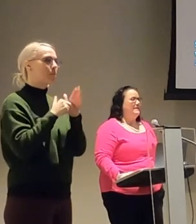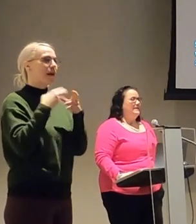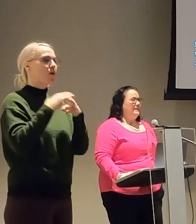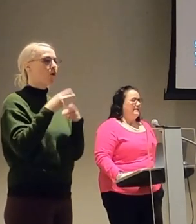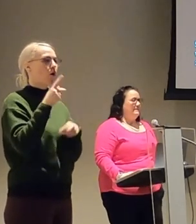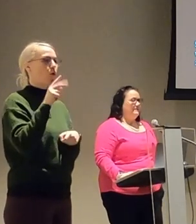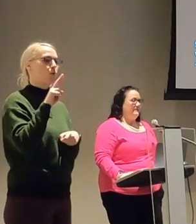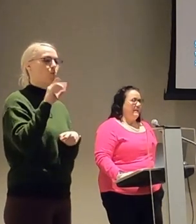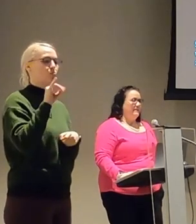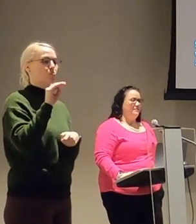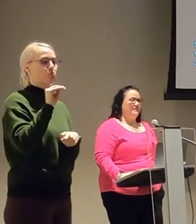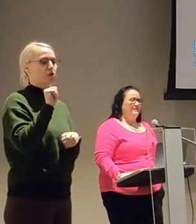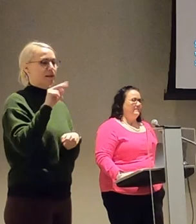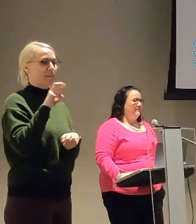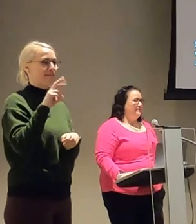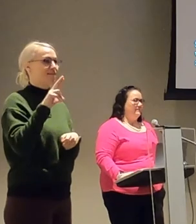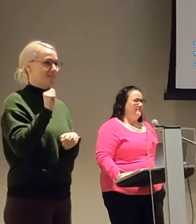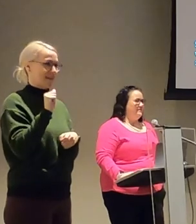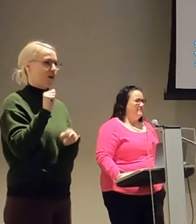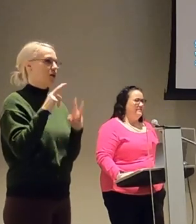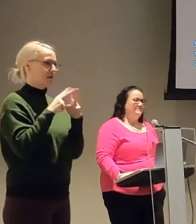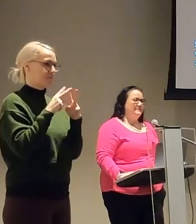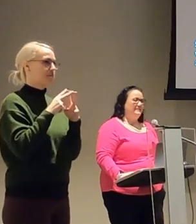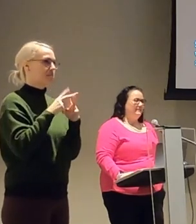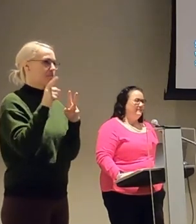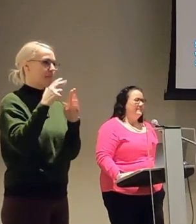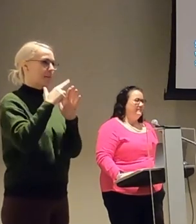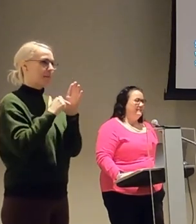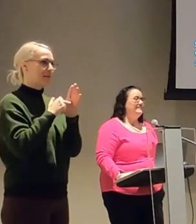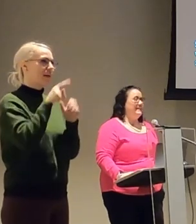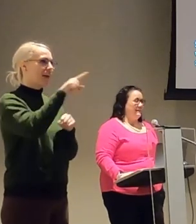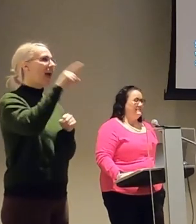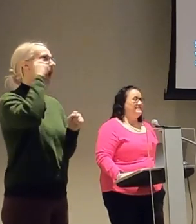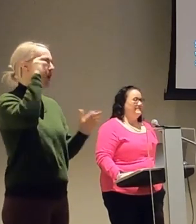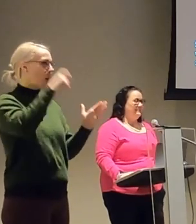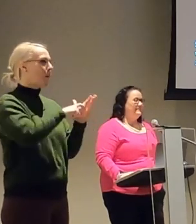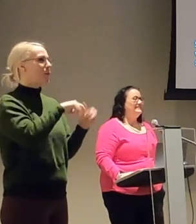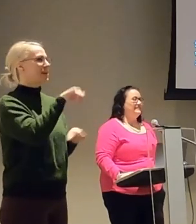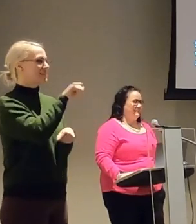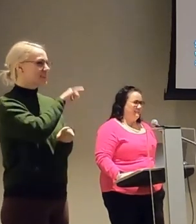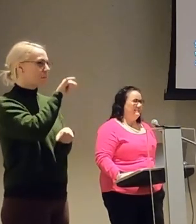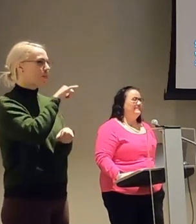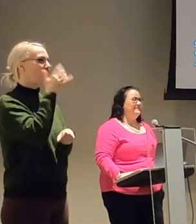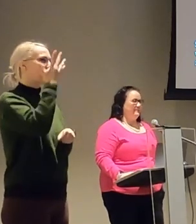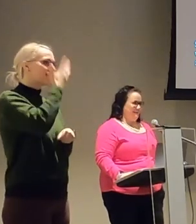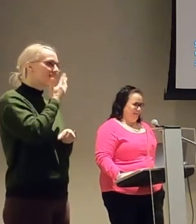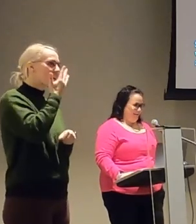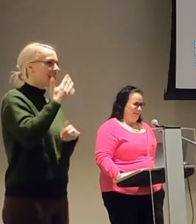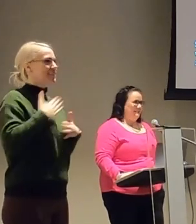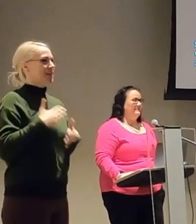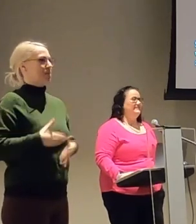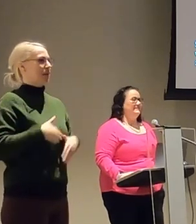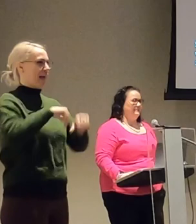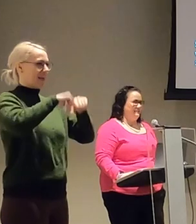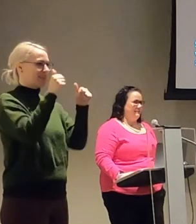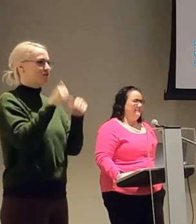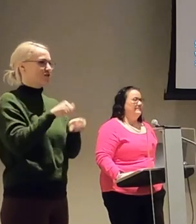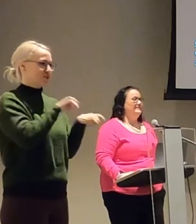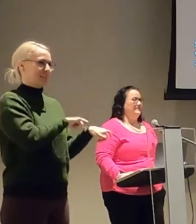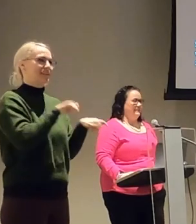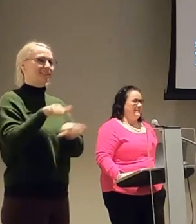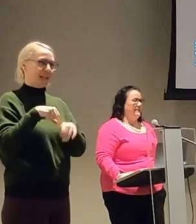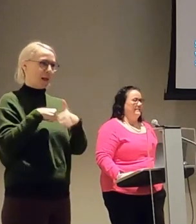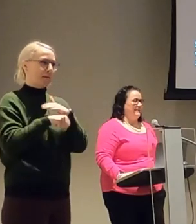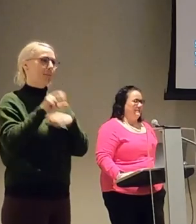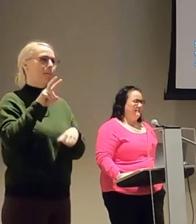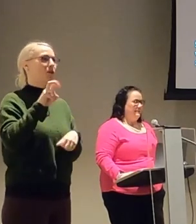spring. And you can, you know, some similarities. Yes. The face and the body as the Birth of